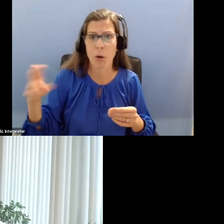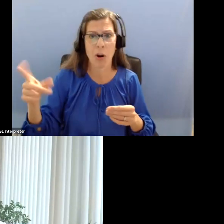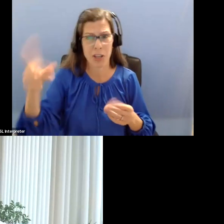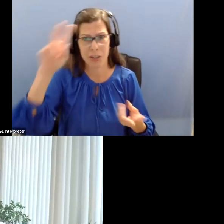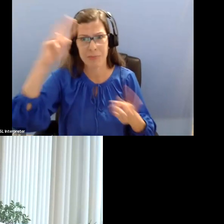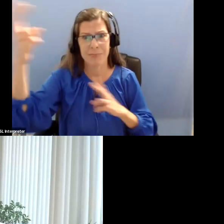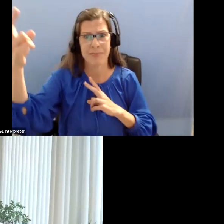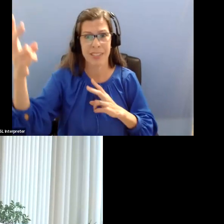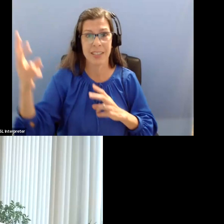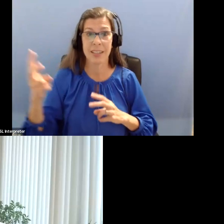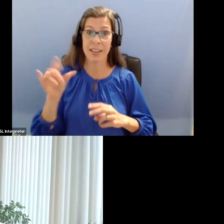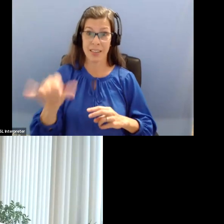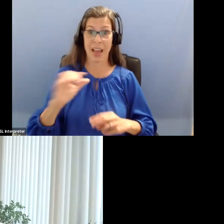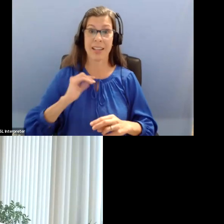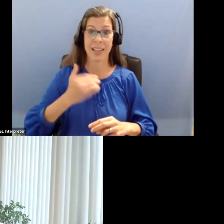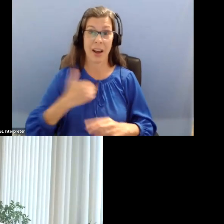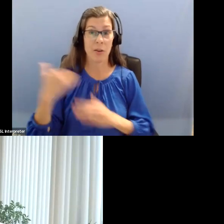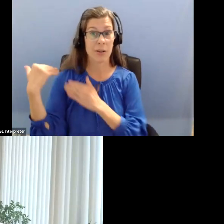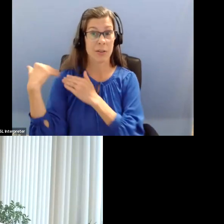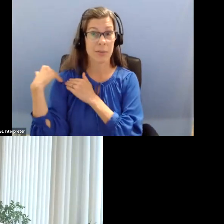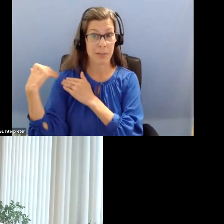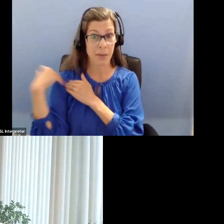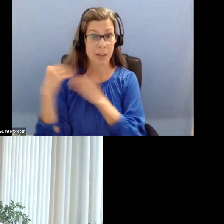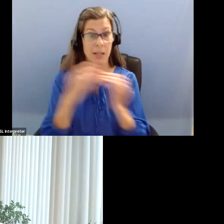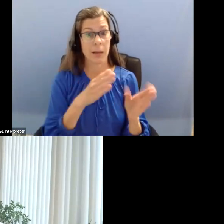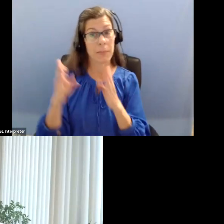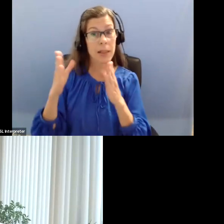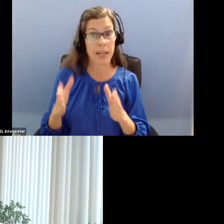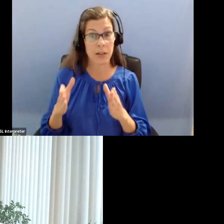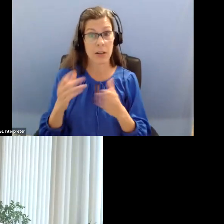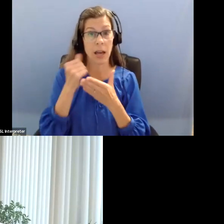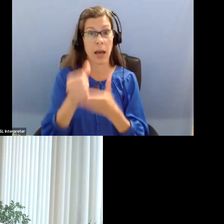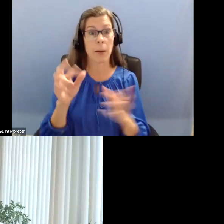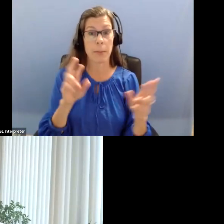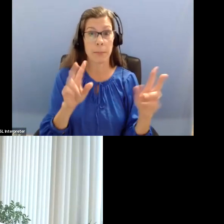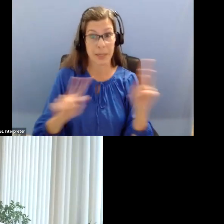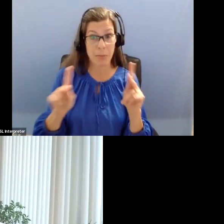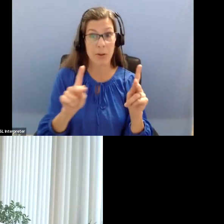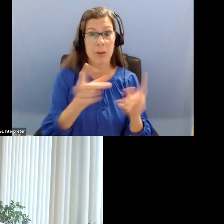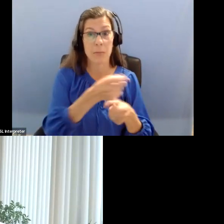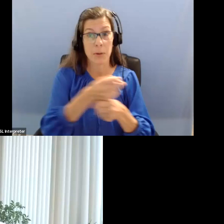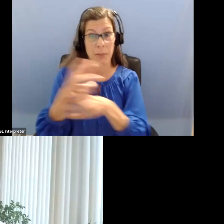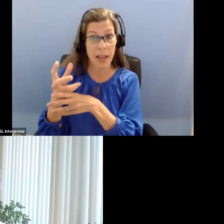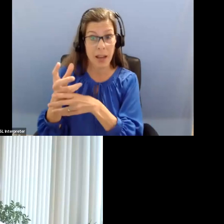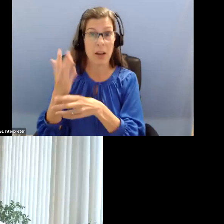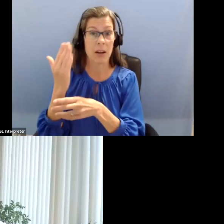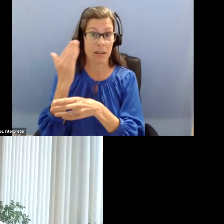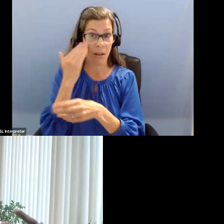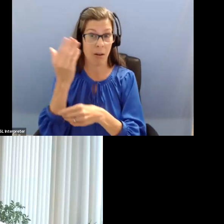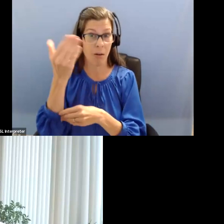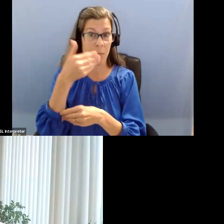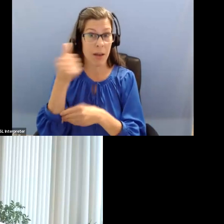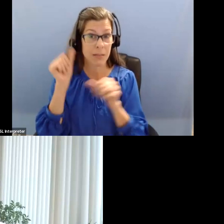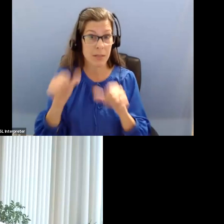on us as the planners to do a good job of preparing people to know as best we can. And I think we looked